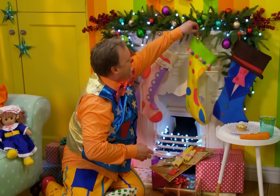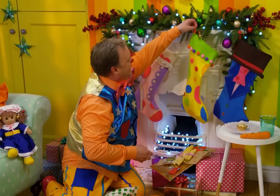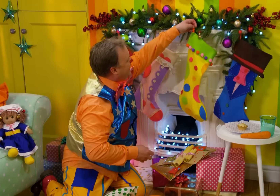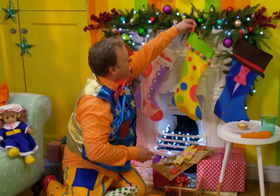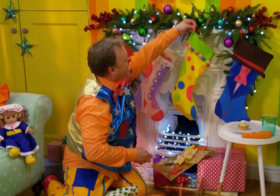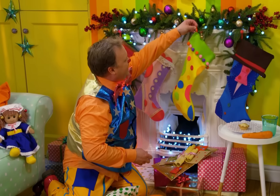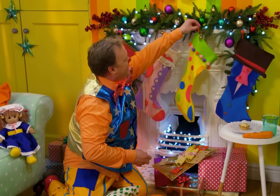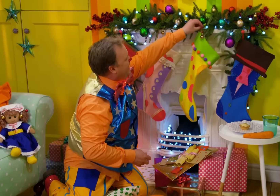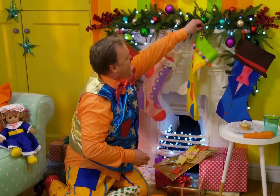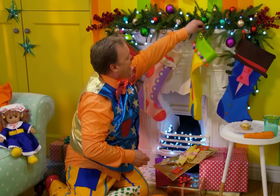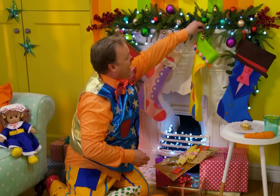we going to do?